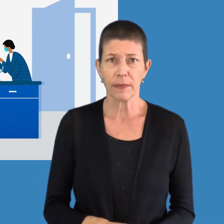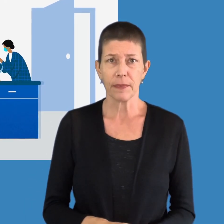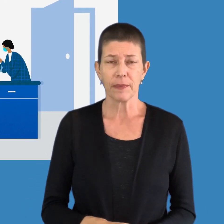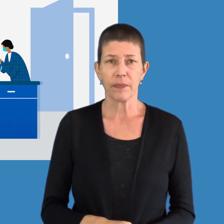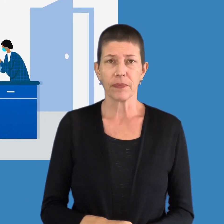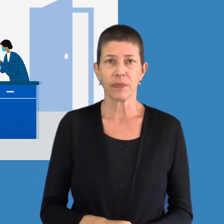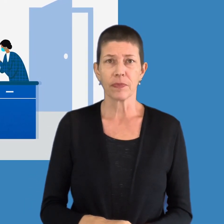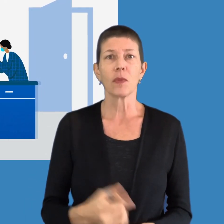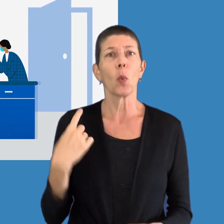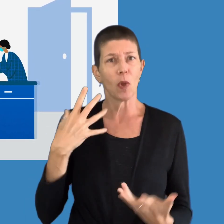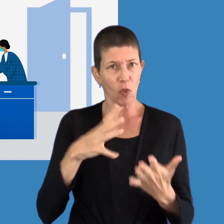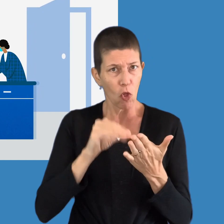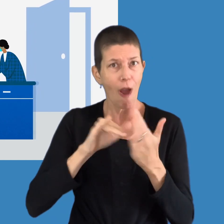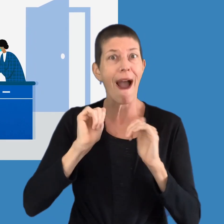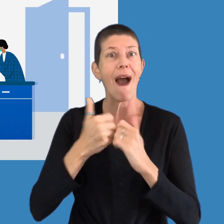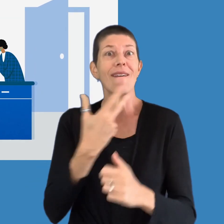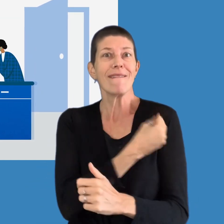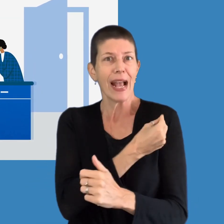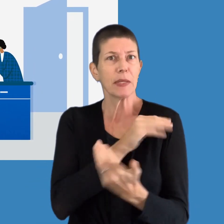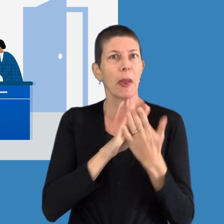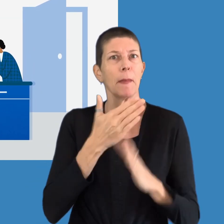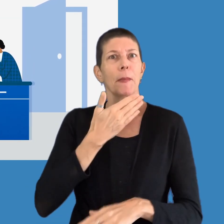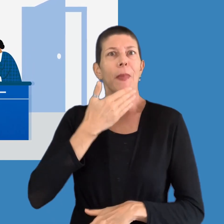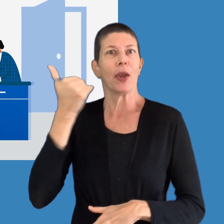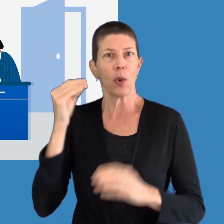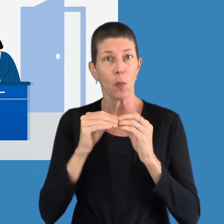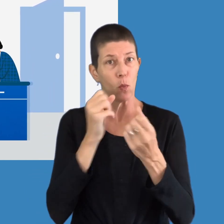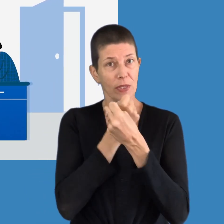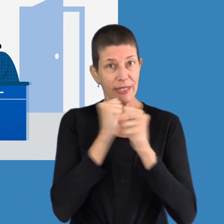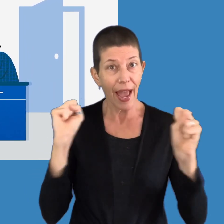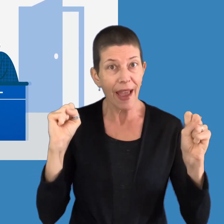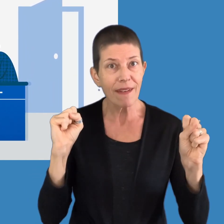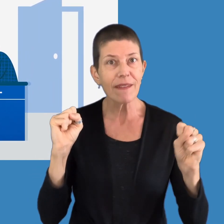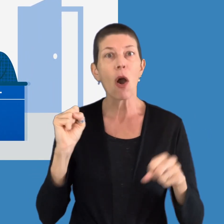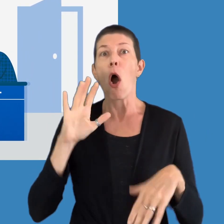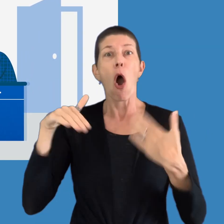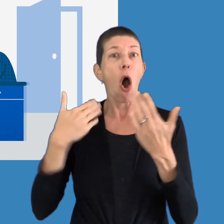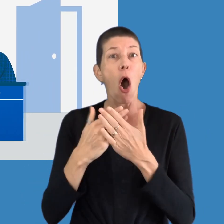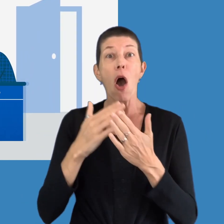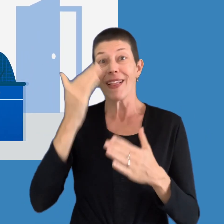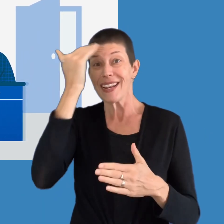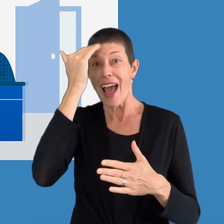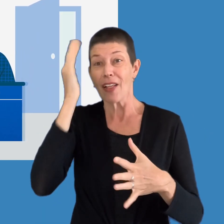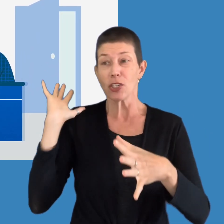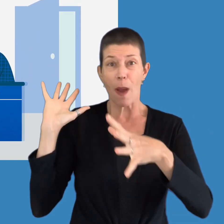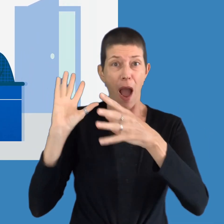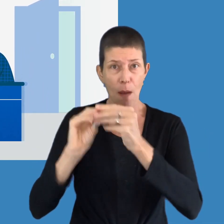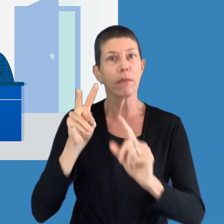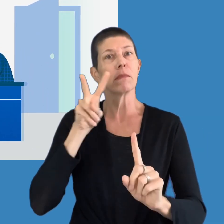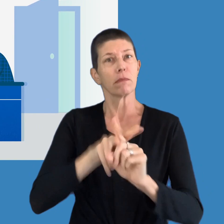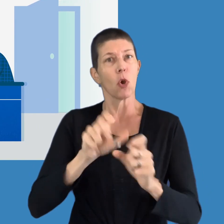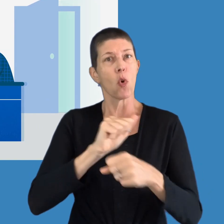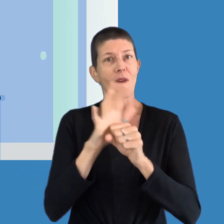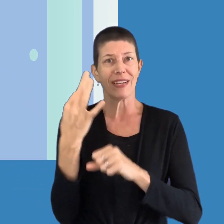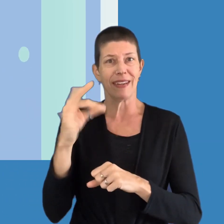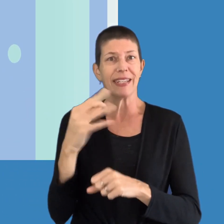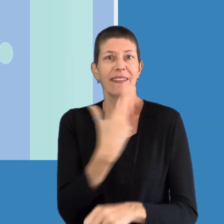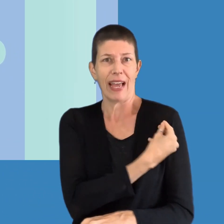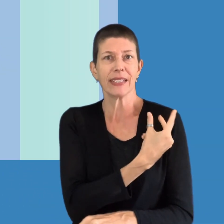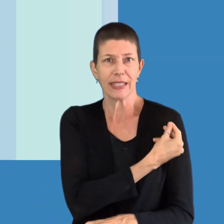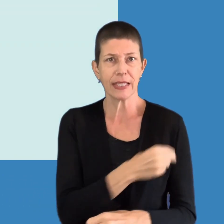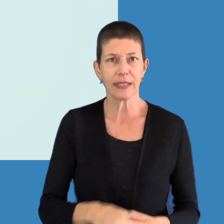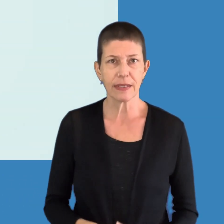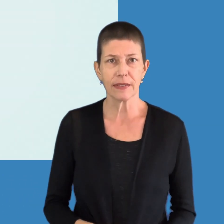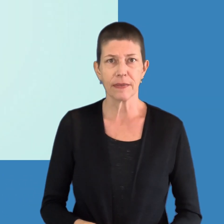decades. We've learned how to make vaccines better and safer, and we've applied all that knowledge to